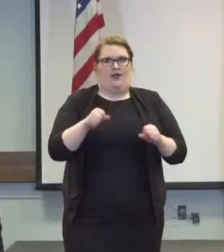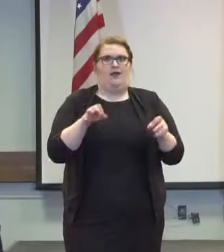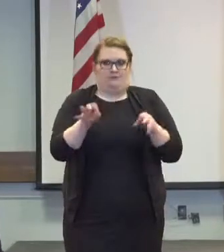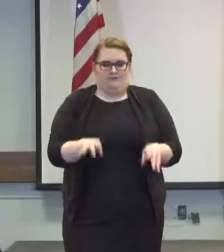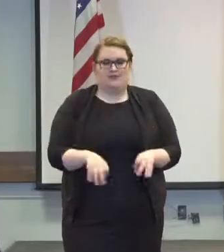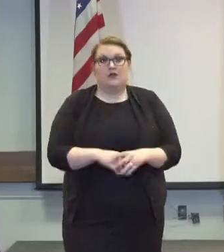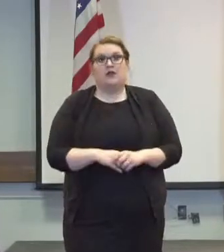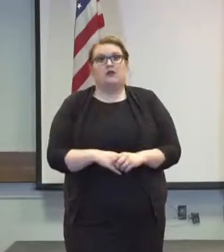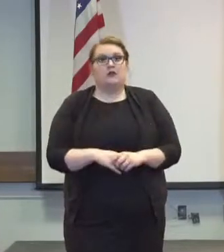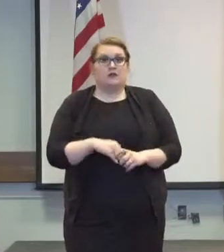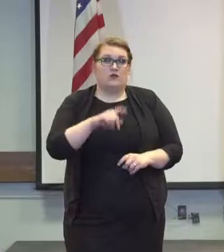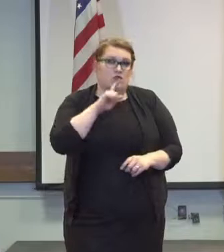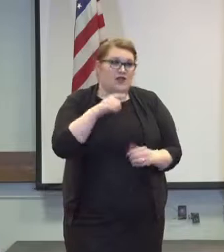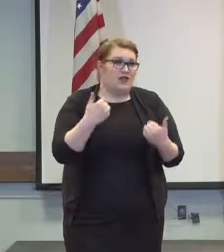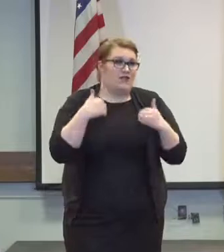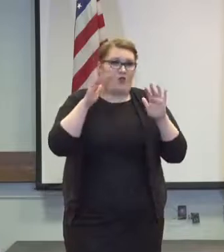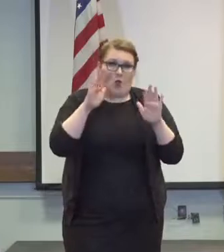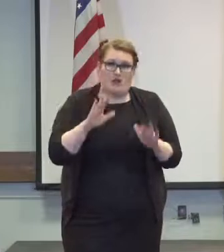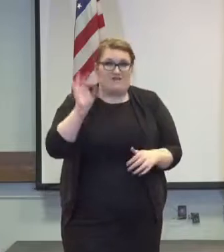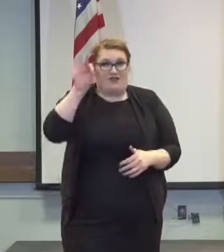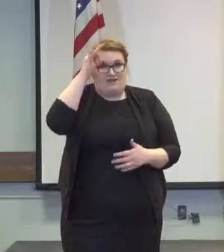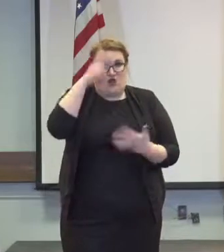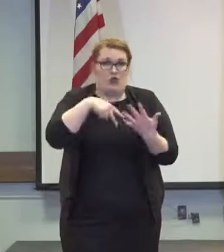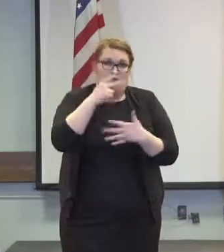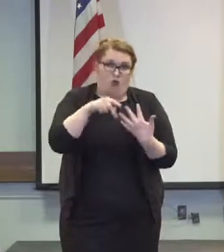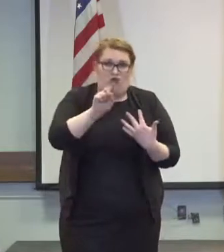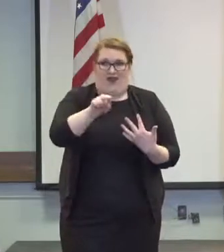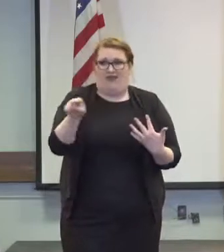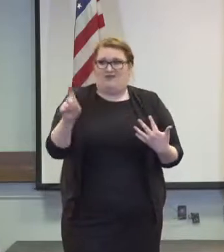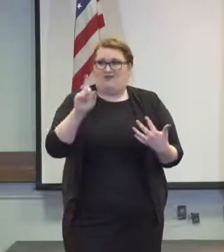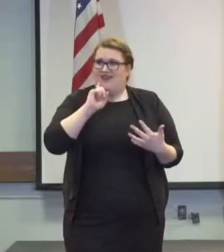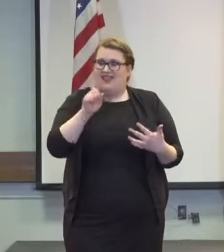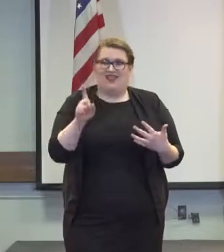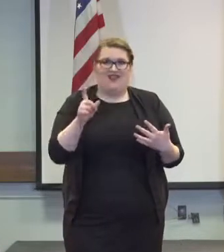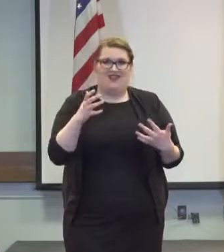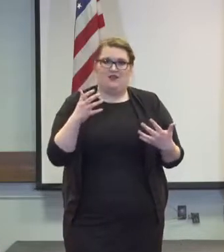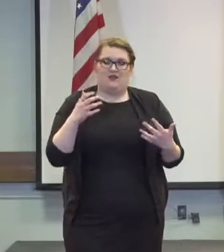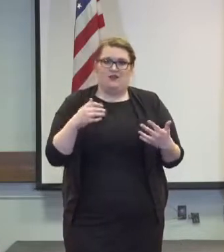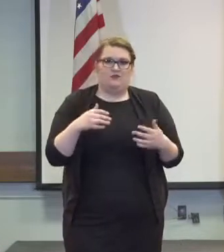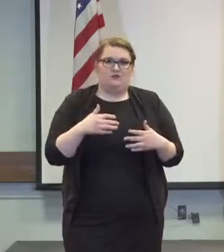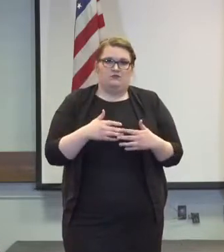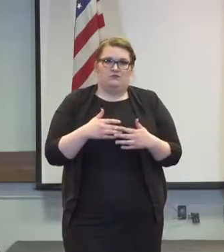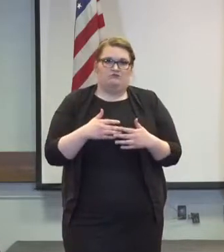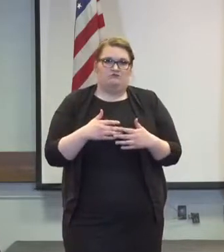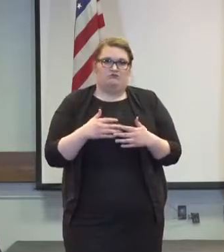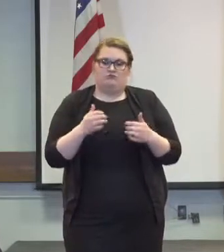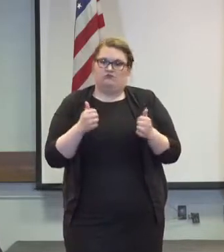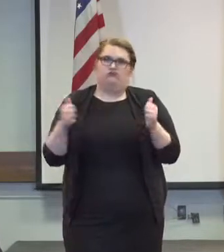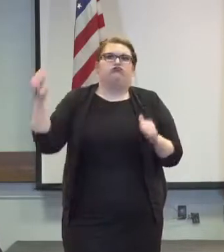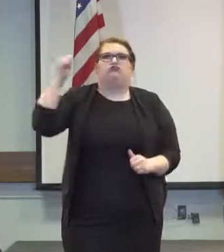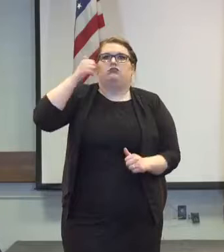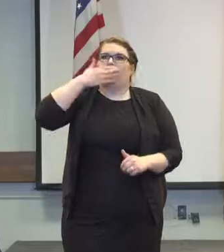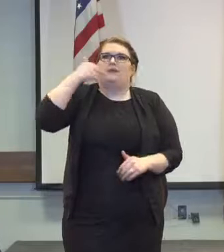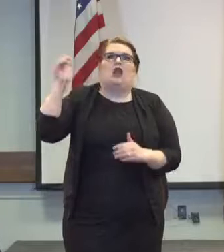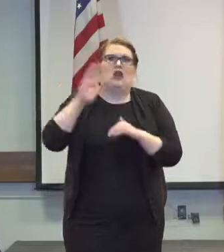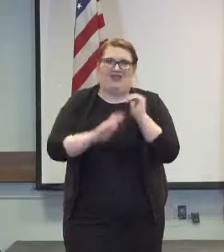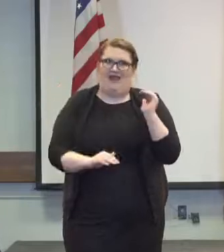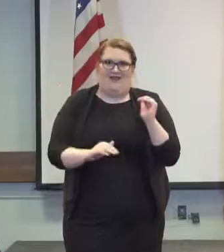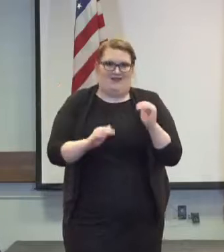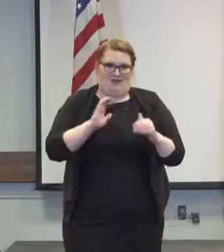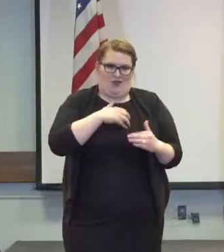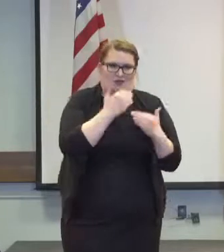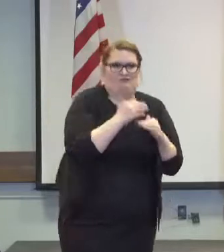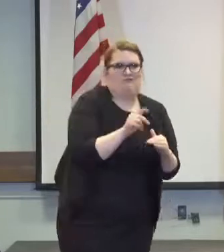There are some amazing federal programs out there that go far beyond anything we're able to do with $20 million. And what